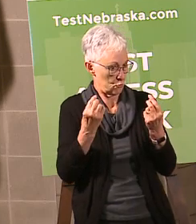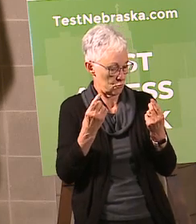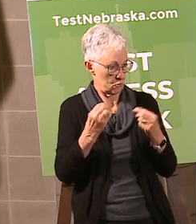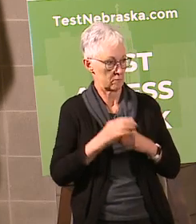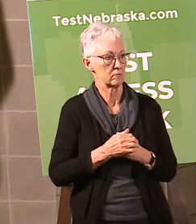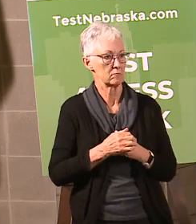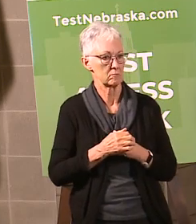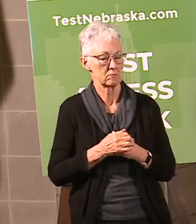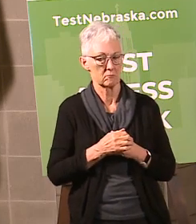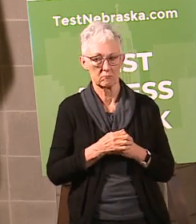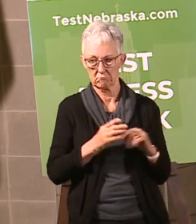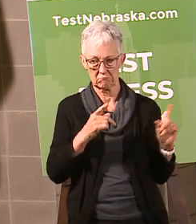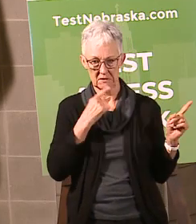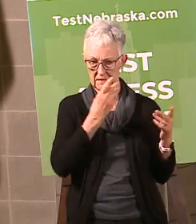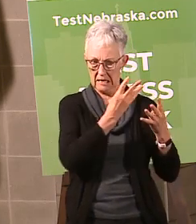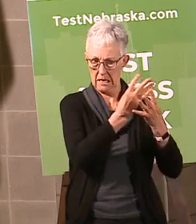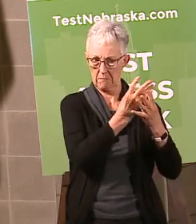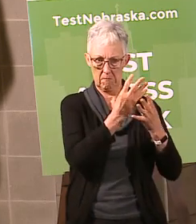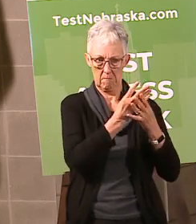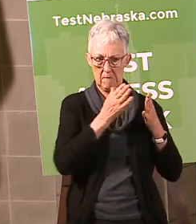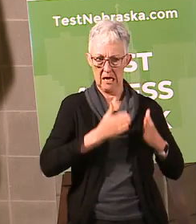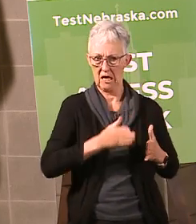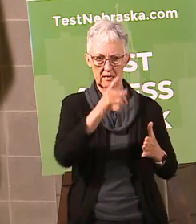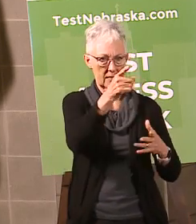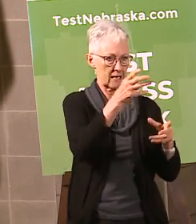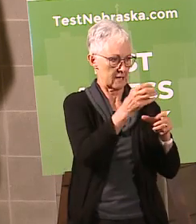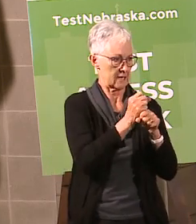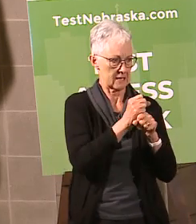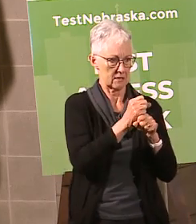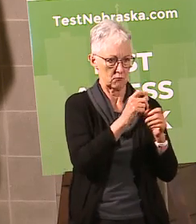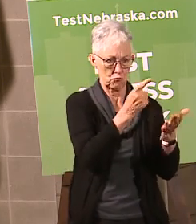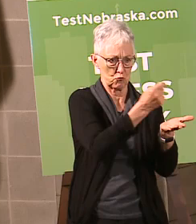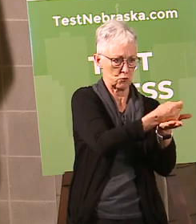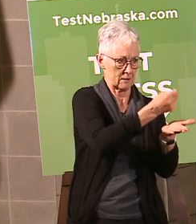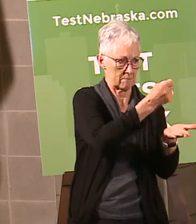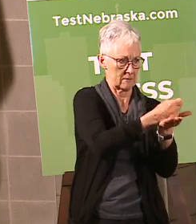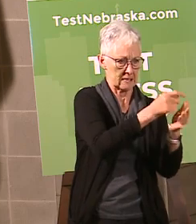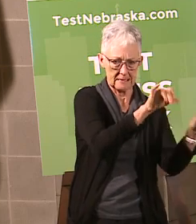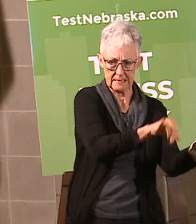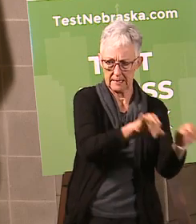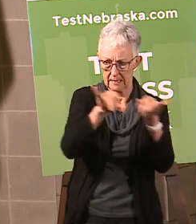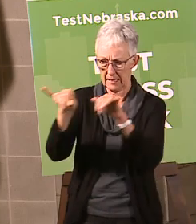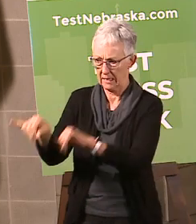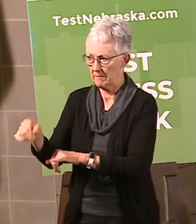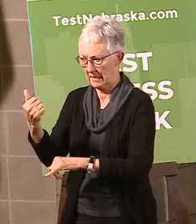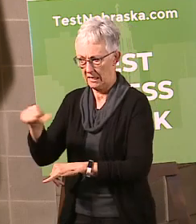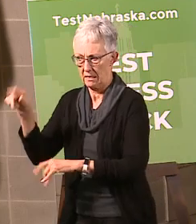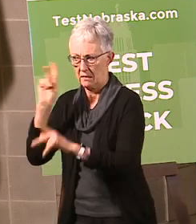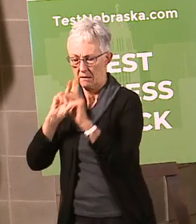are being treated just like everybody else. If they're showing symptoms and they've been exposed, they'll get